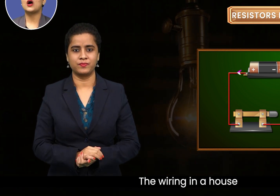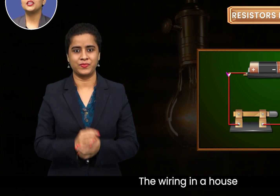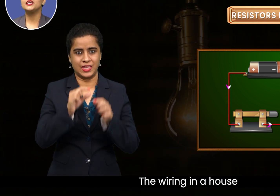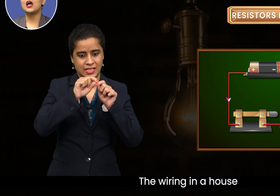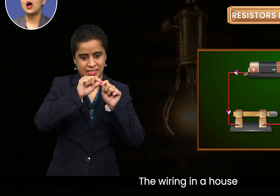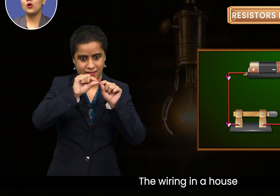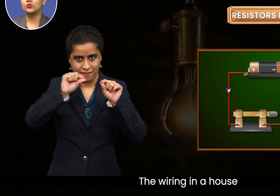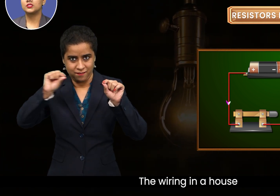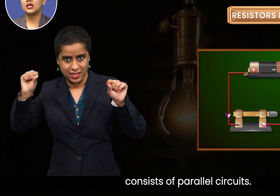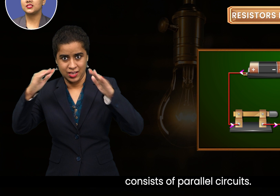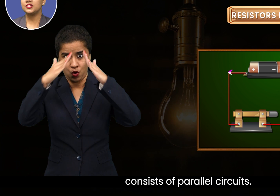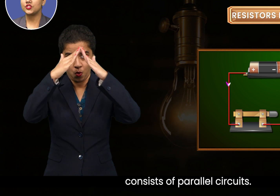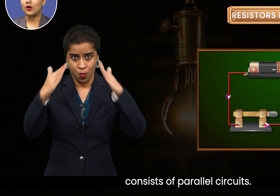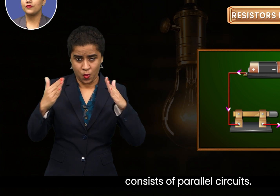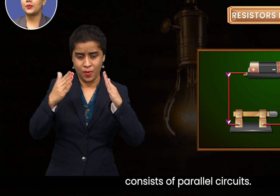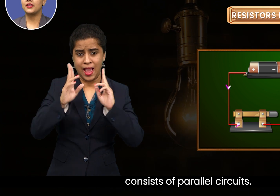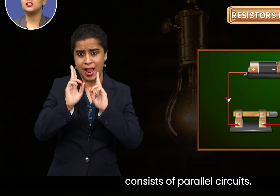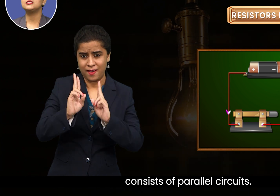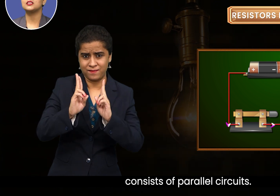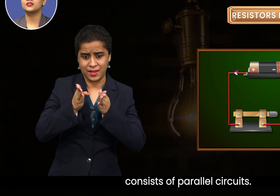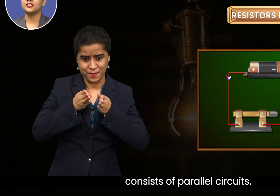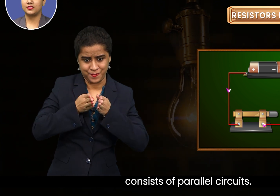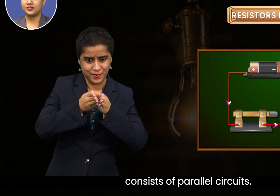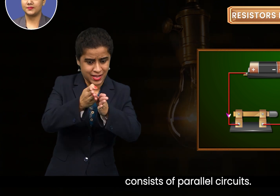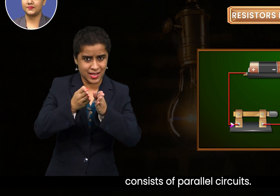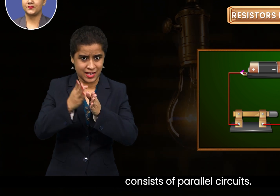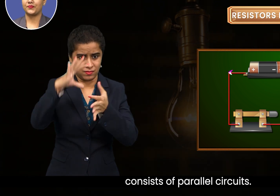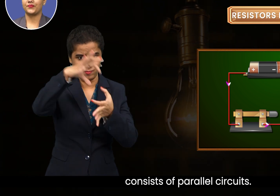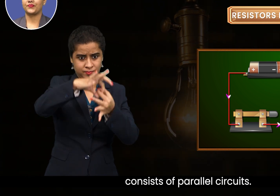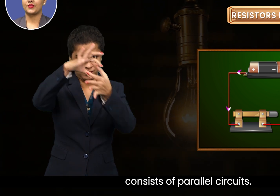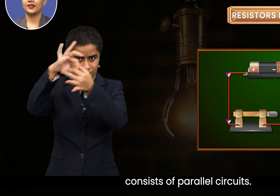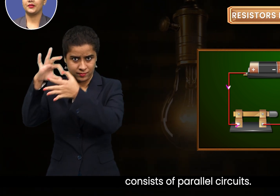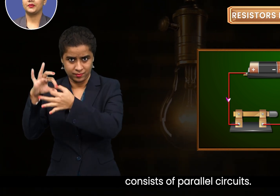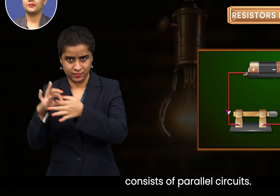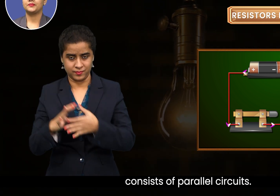The wiring in a house consists of parallel circuits.